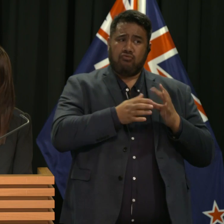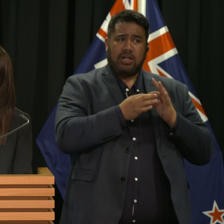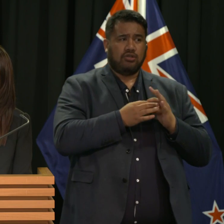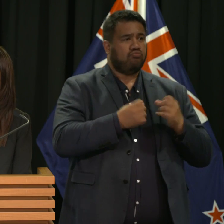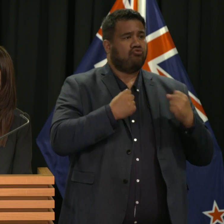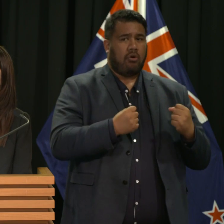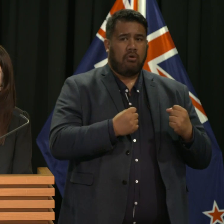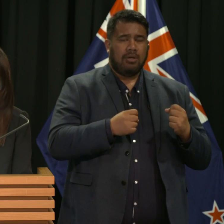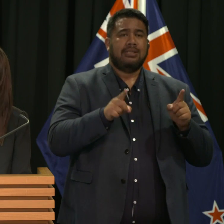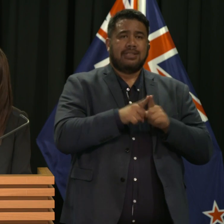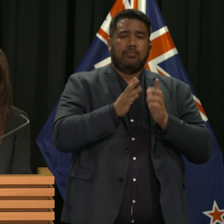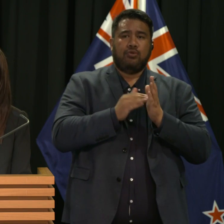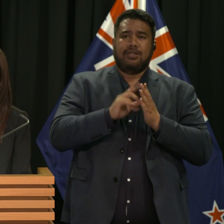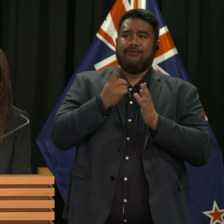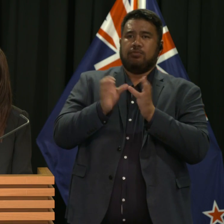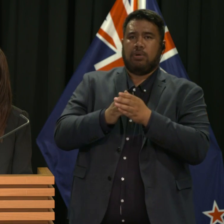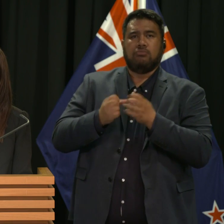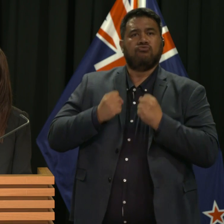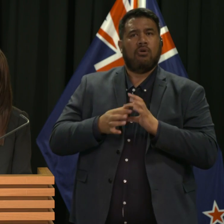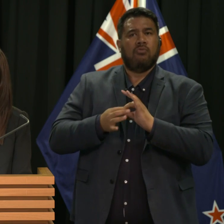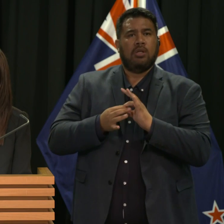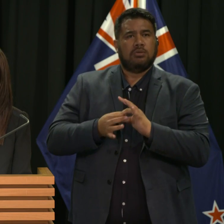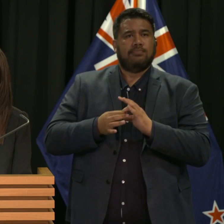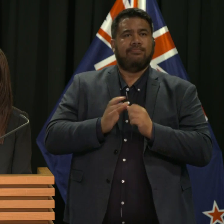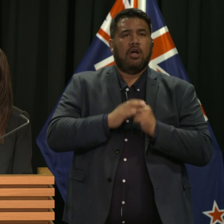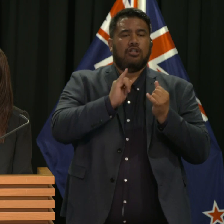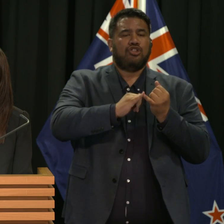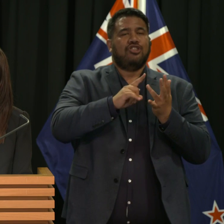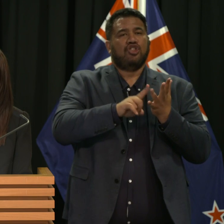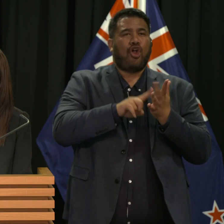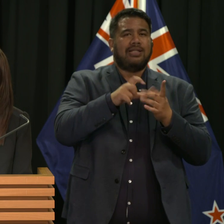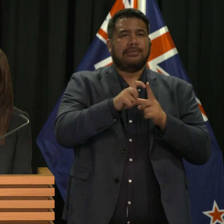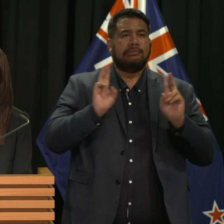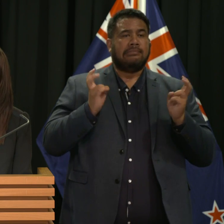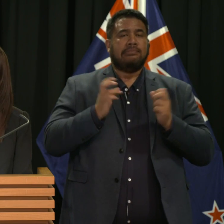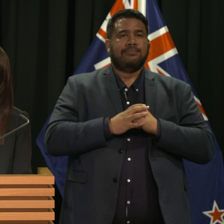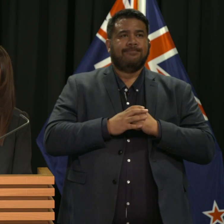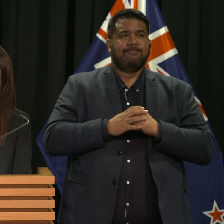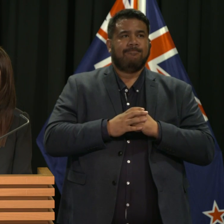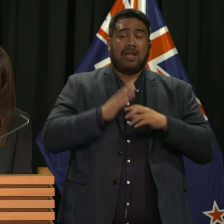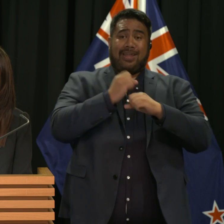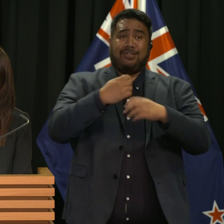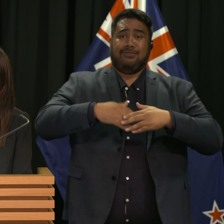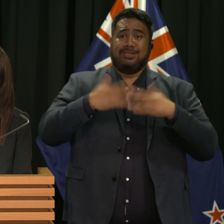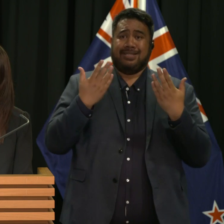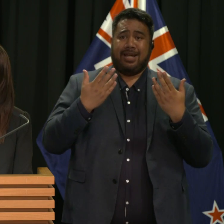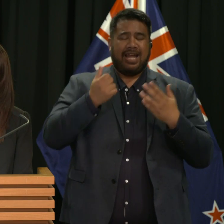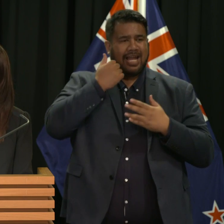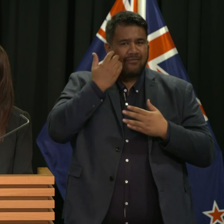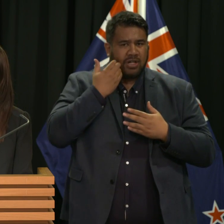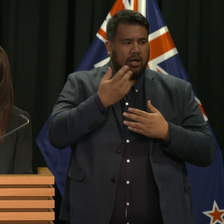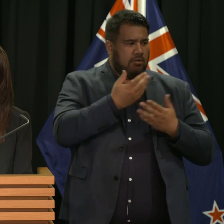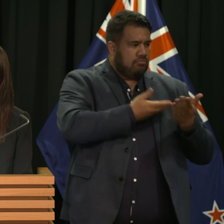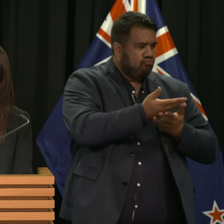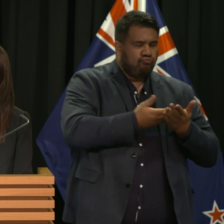I have a very solid relationship with both parties in this government. You know, ultimately, every single day we debate issues where we